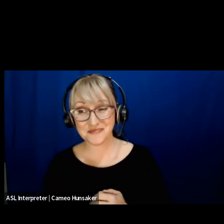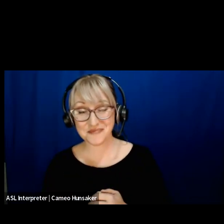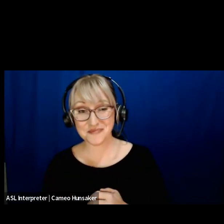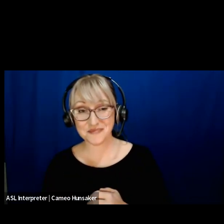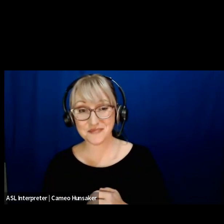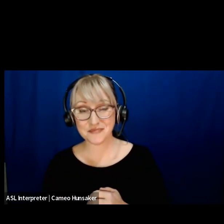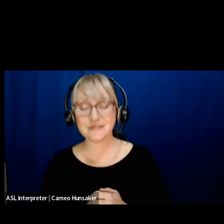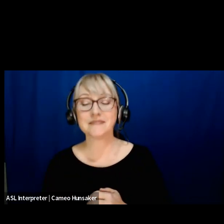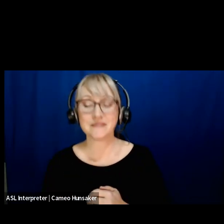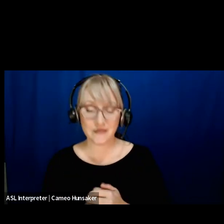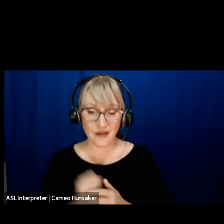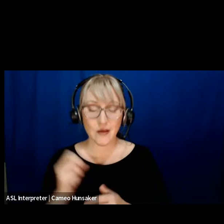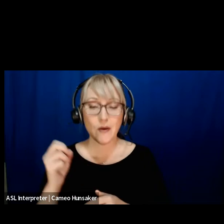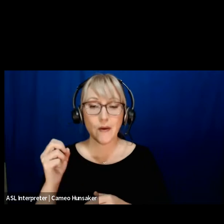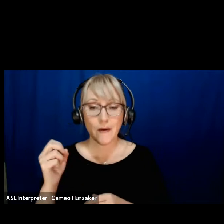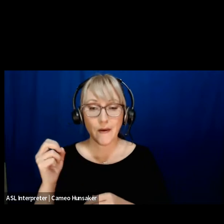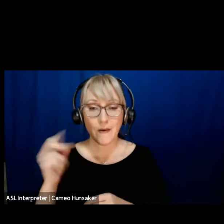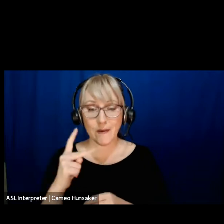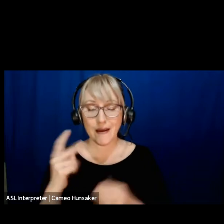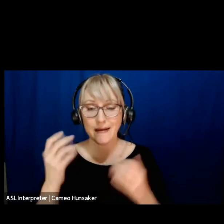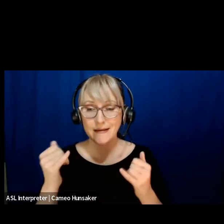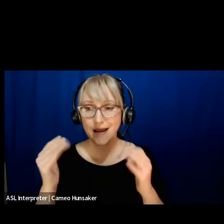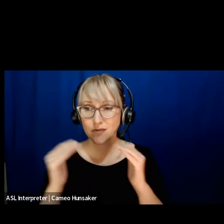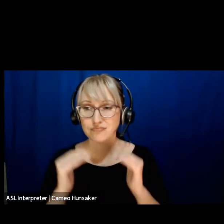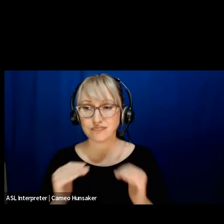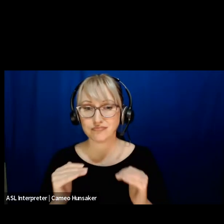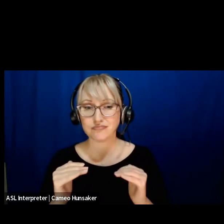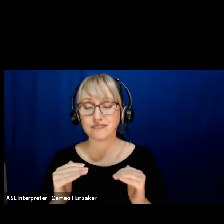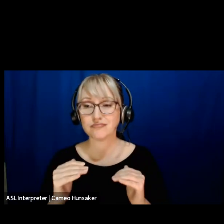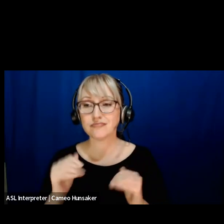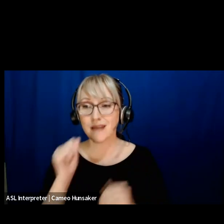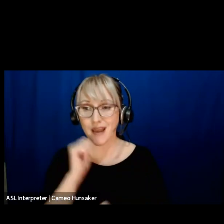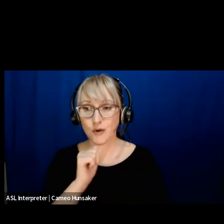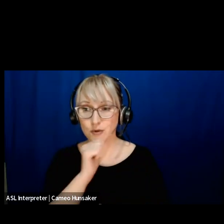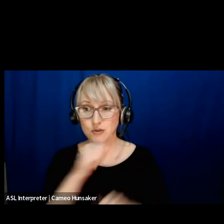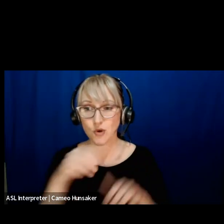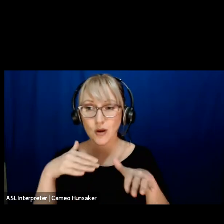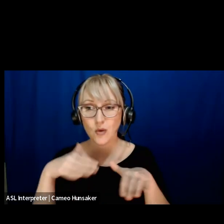Okay, I'll move into the Arizona Walk for Hearing.